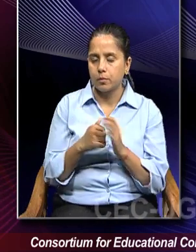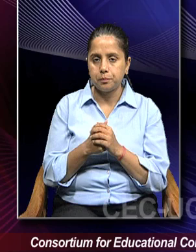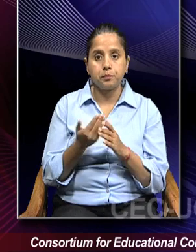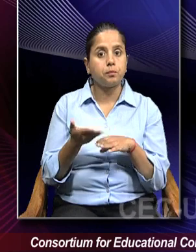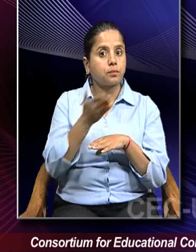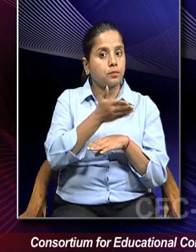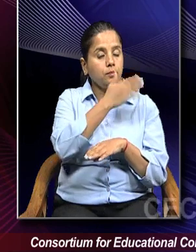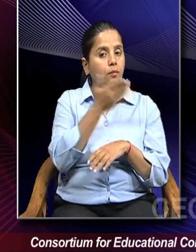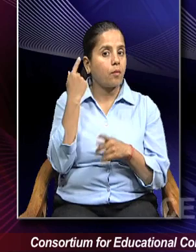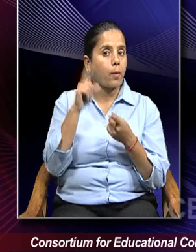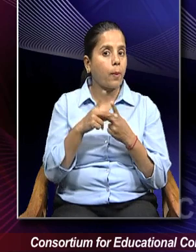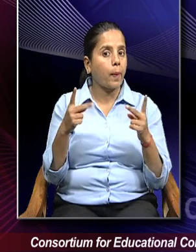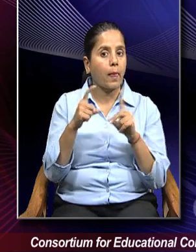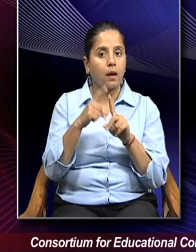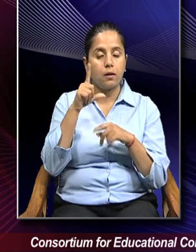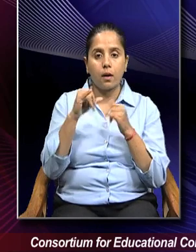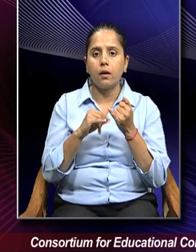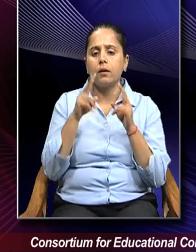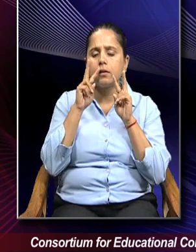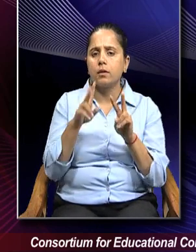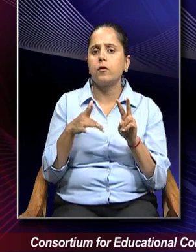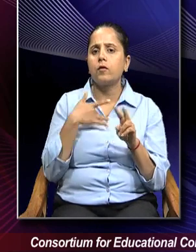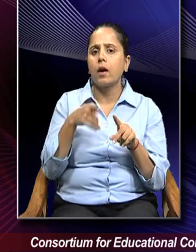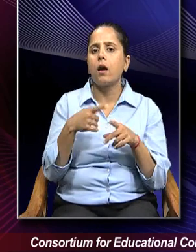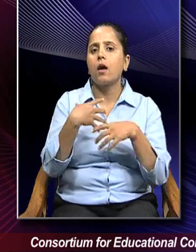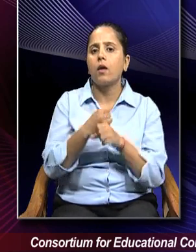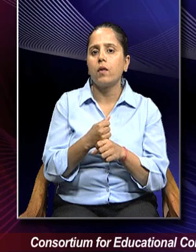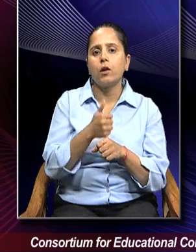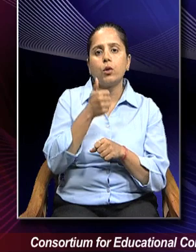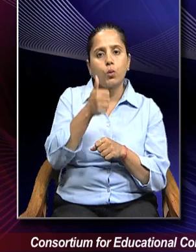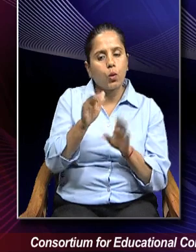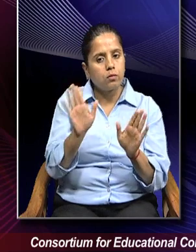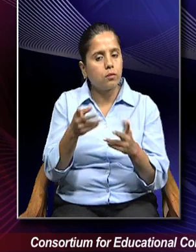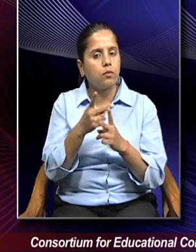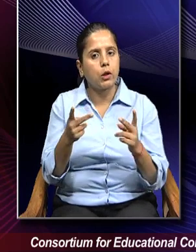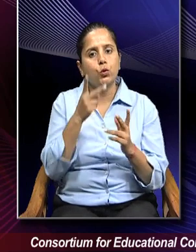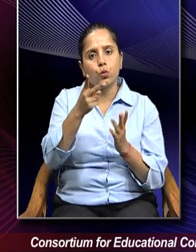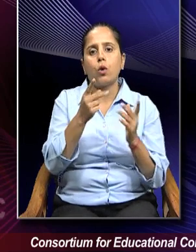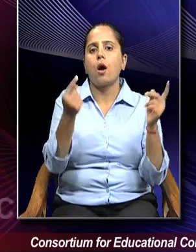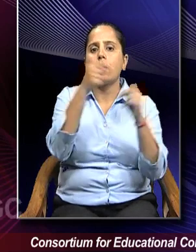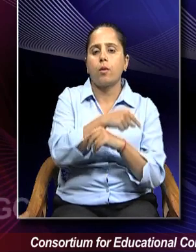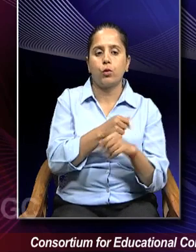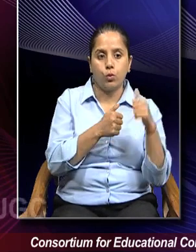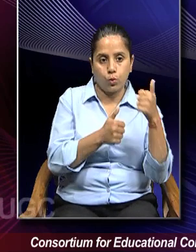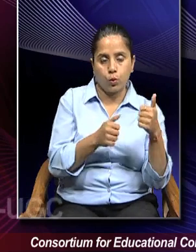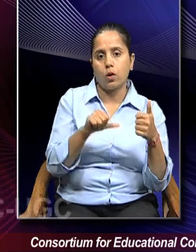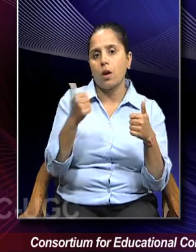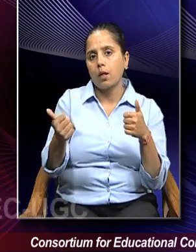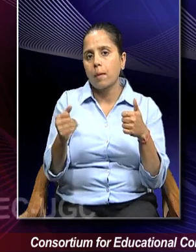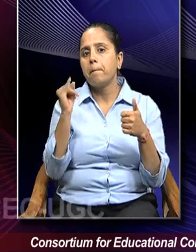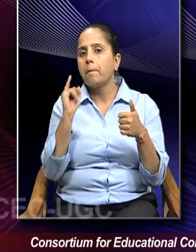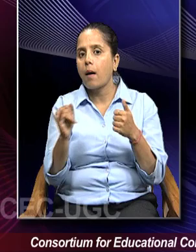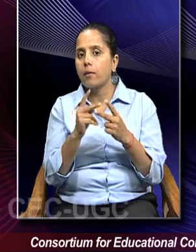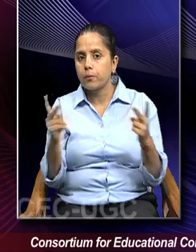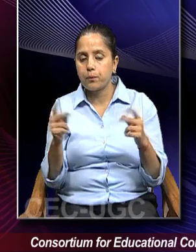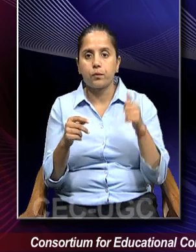Earlier, what was happening, dialectics, it was viewed merely in the form of good and evil, that there are two opposites, one is good, another is evil.